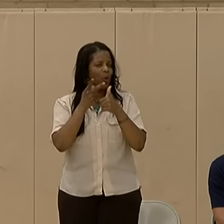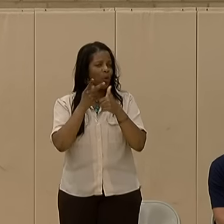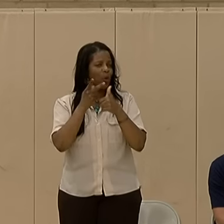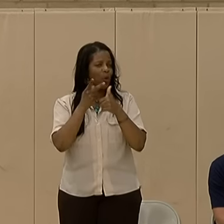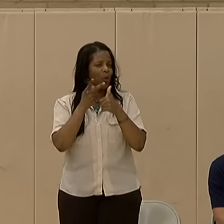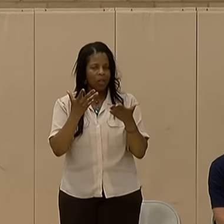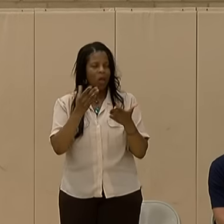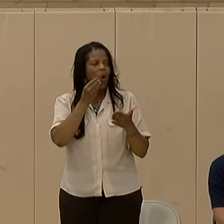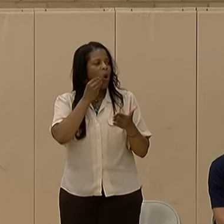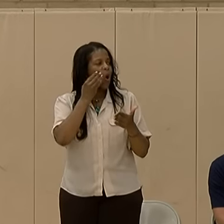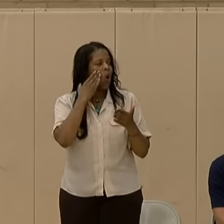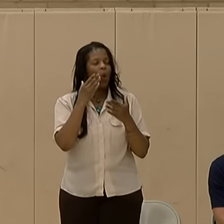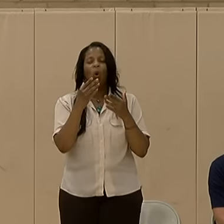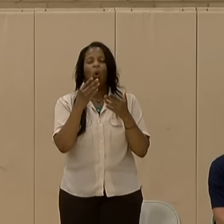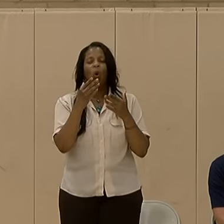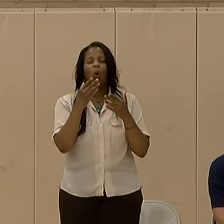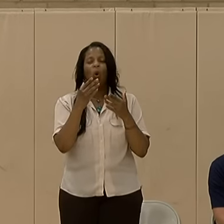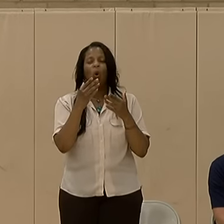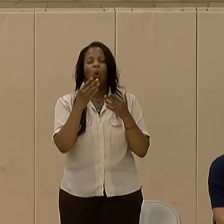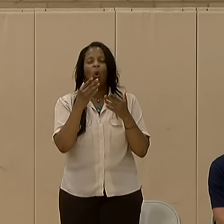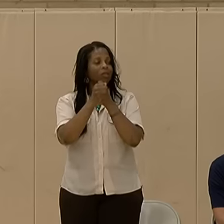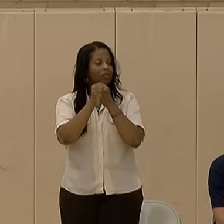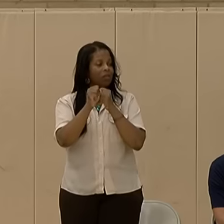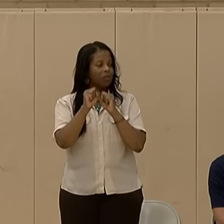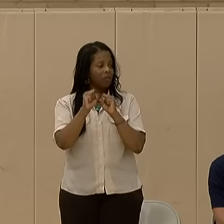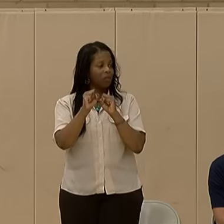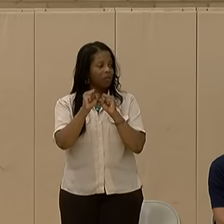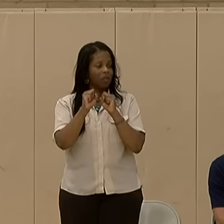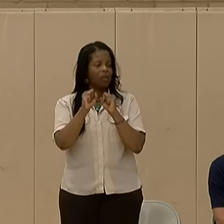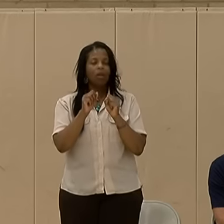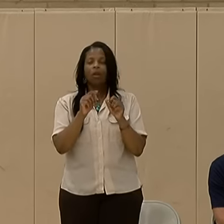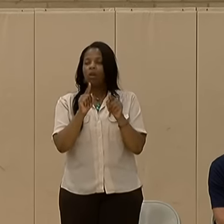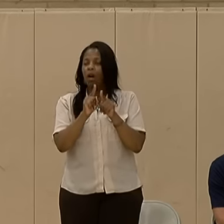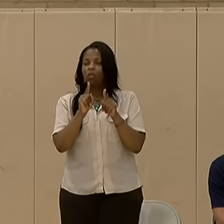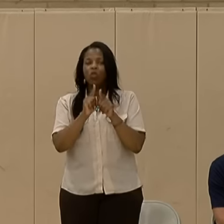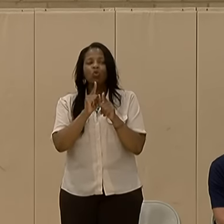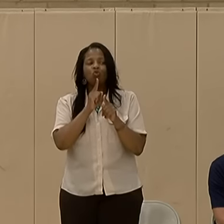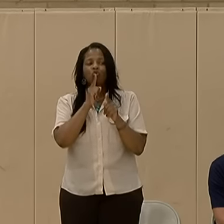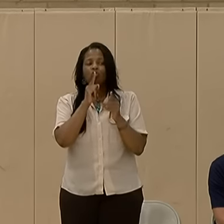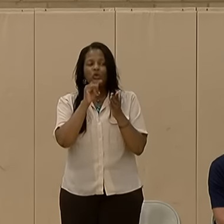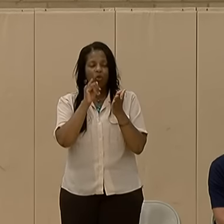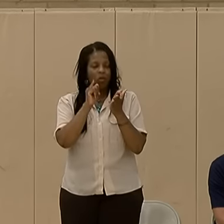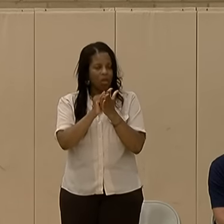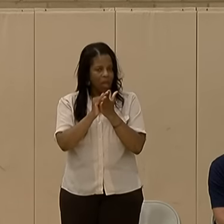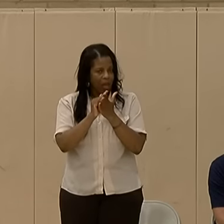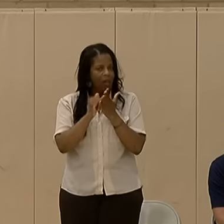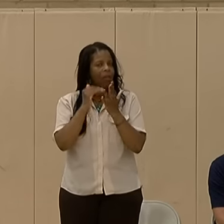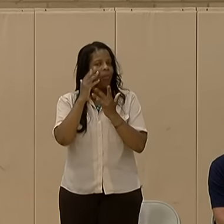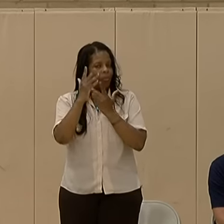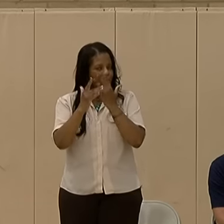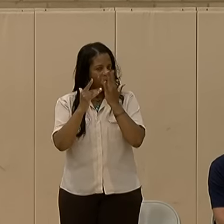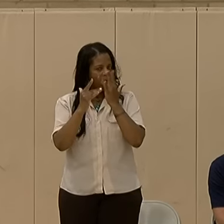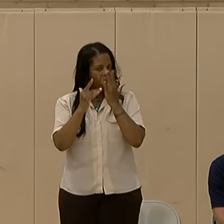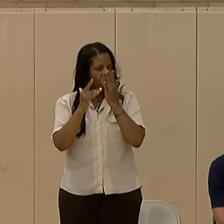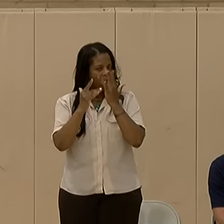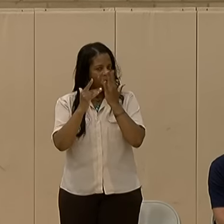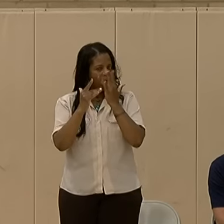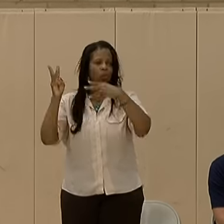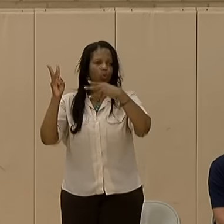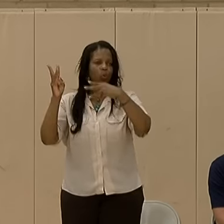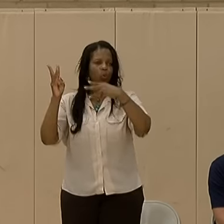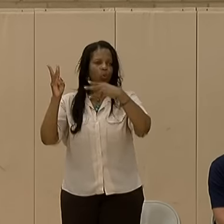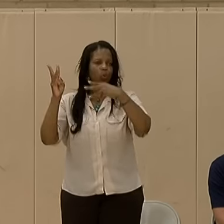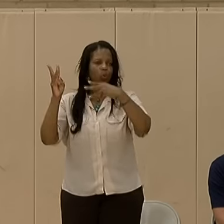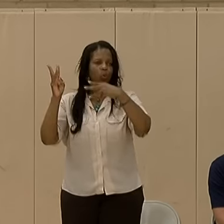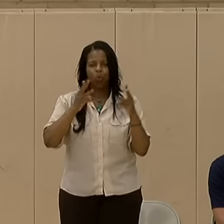folks home when it's safe to do so, but we also want to make sure that the fire and another wind event's not going to blow all over the place, and now we've